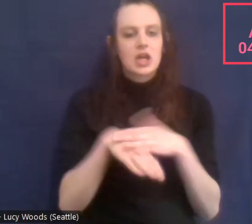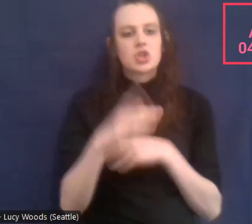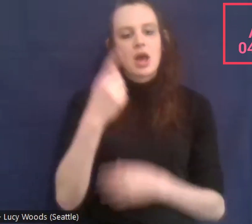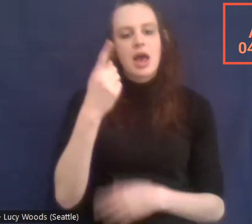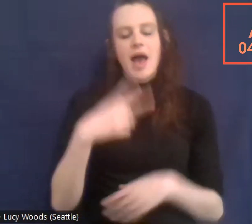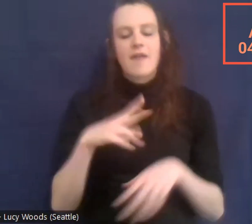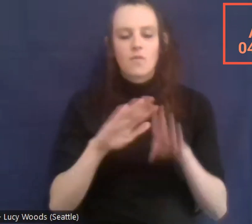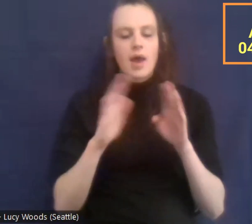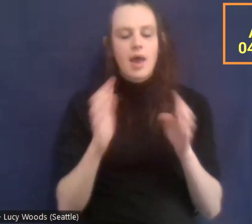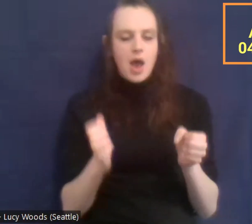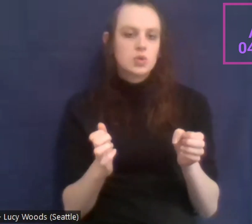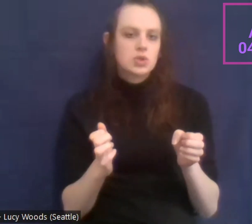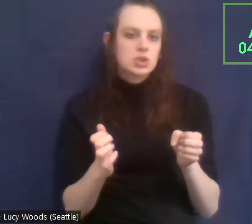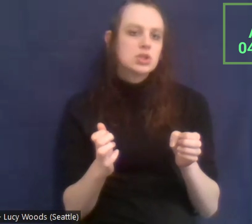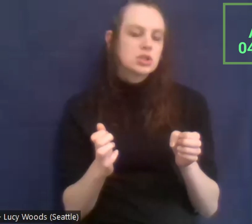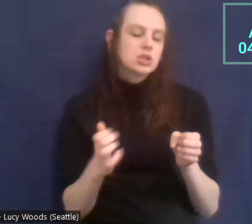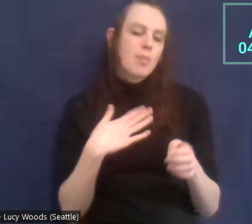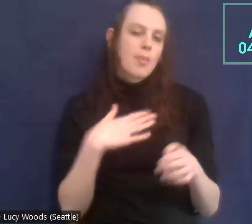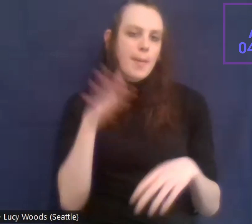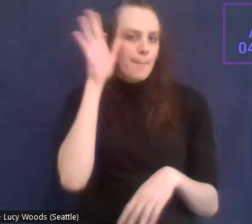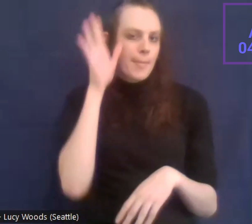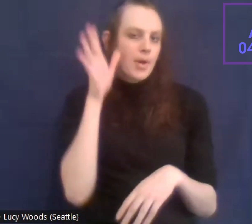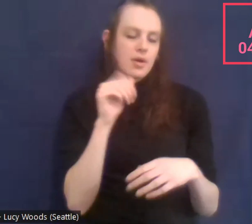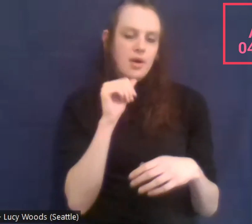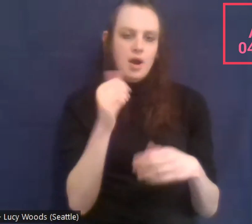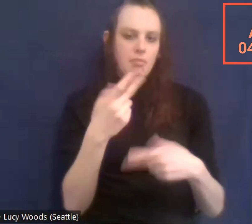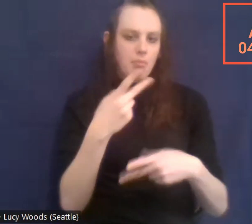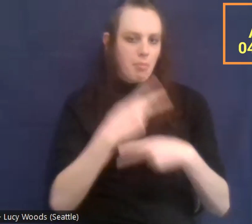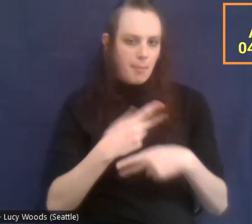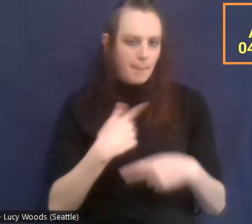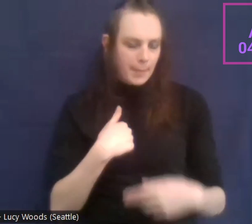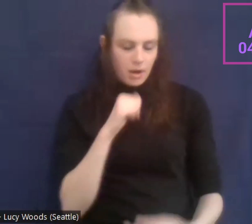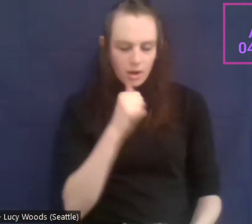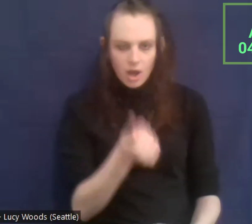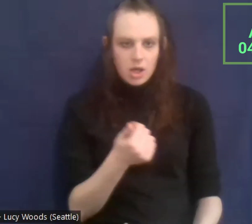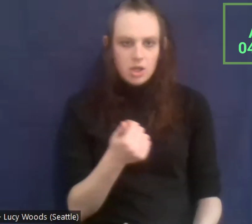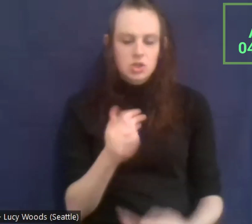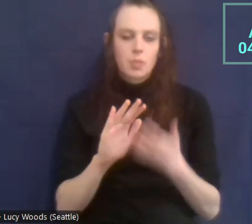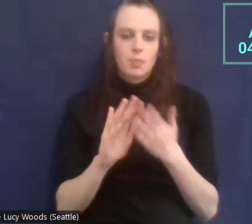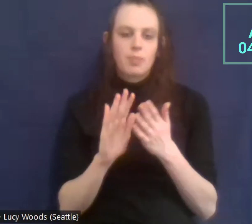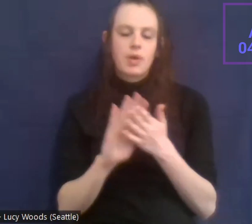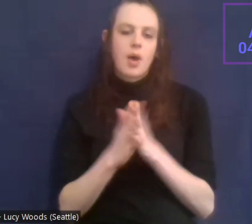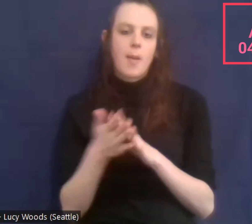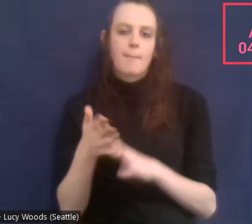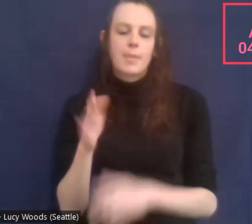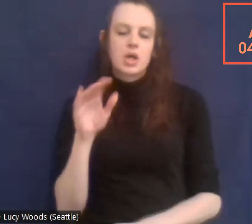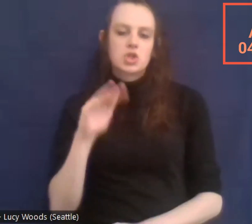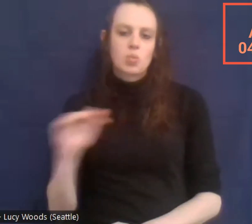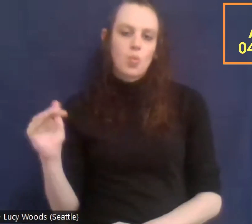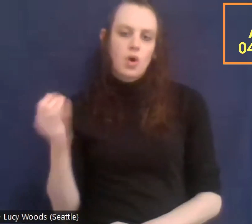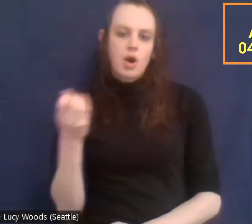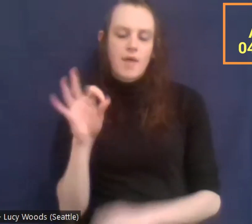custody of me. It became a ward of the state, and then I would go back in, and then this would happen throughout my